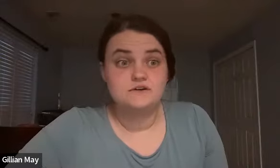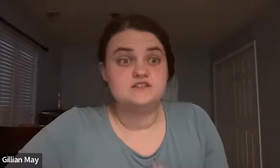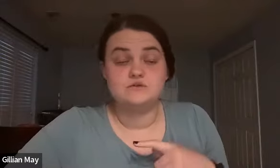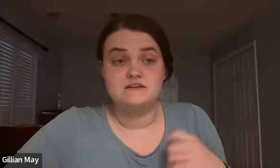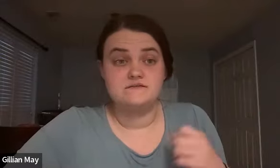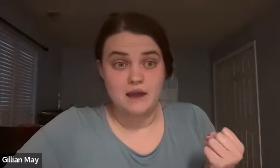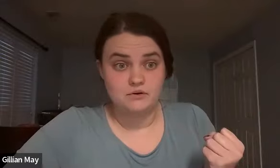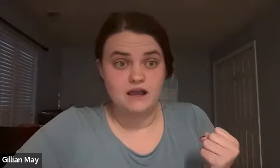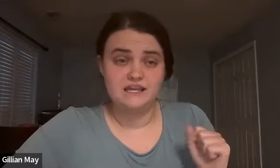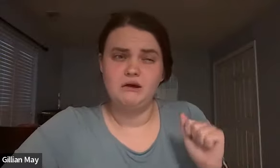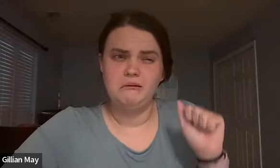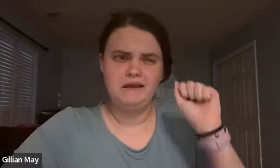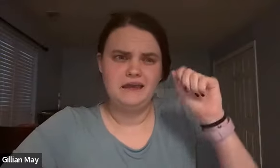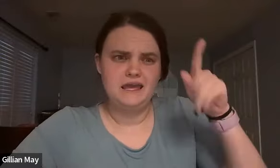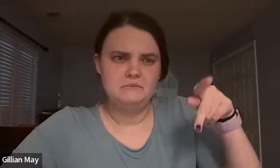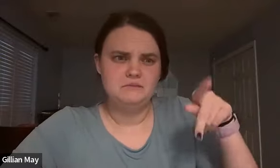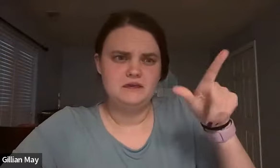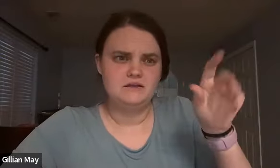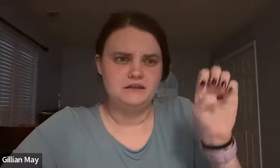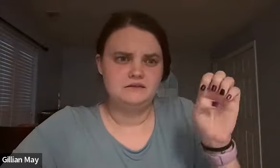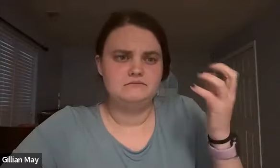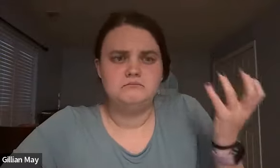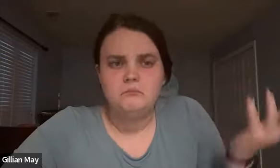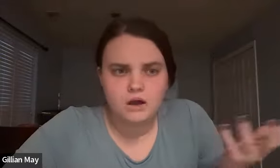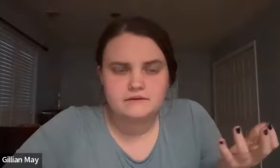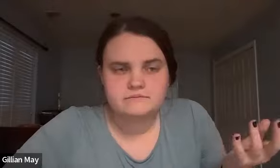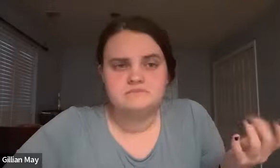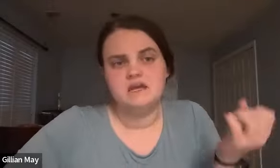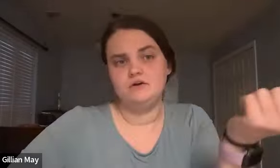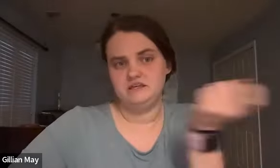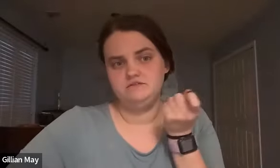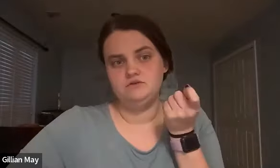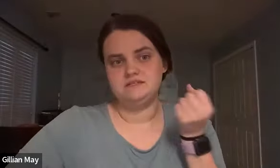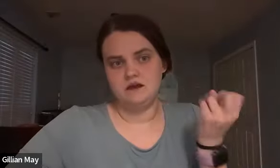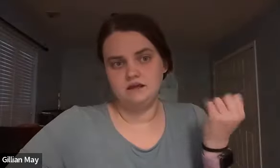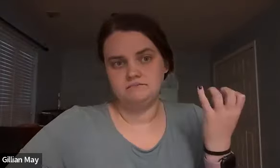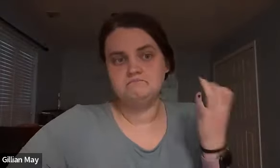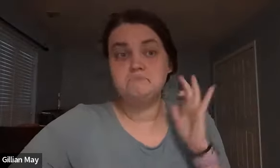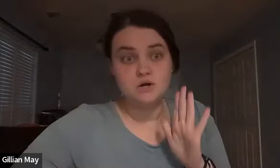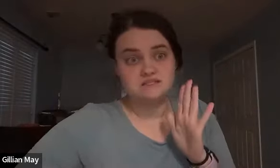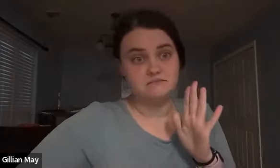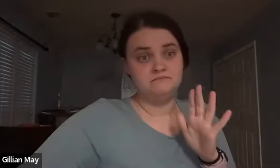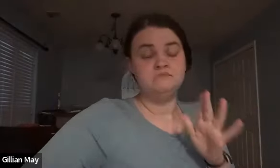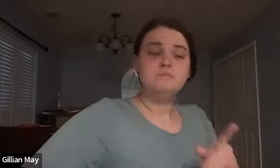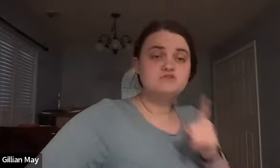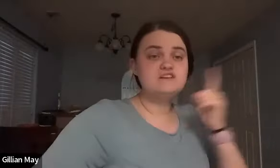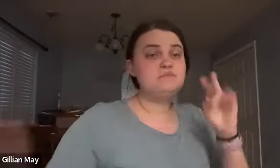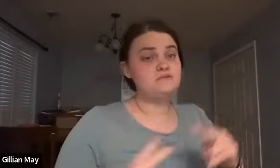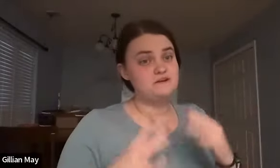forget the sign for apple, I can go APPLE, what? And they'll give you the sign most of the time. Most of people are very